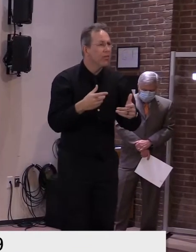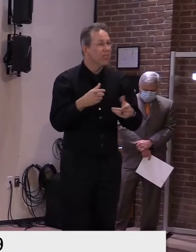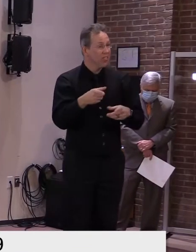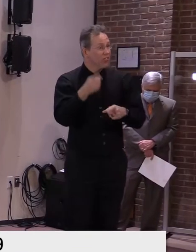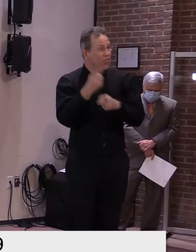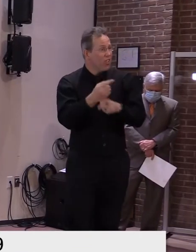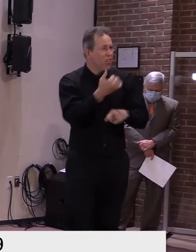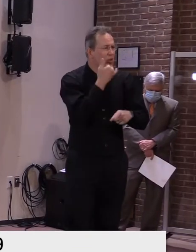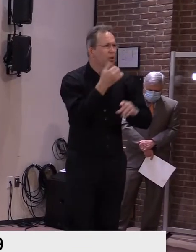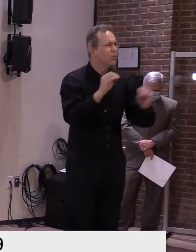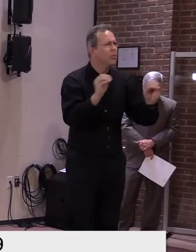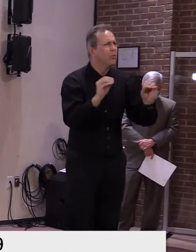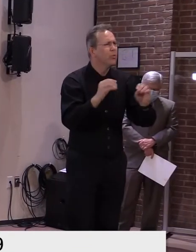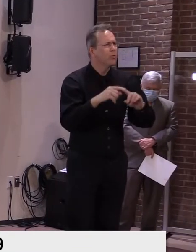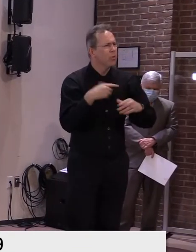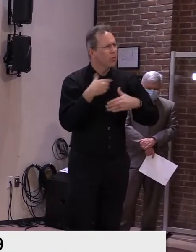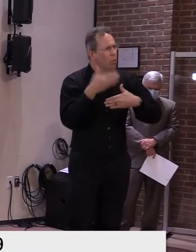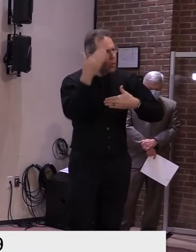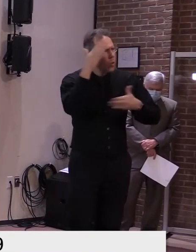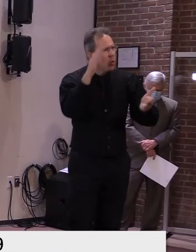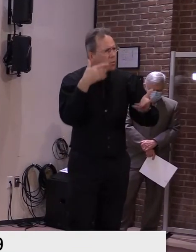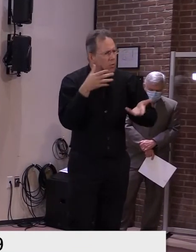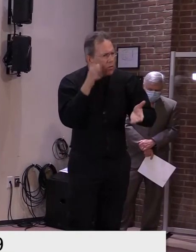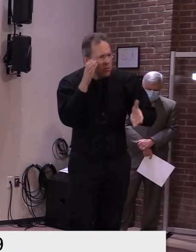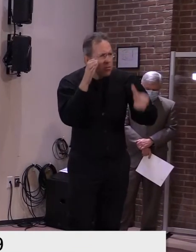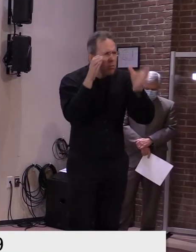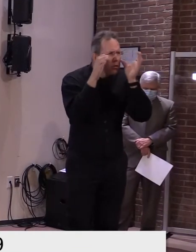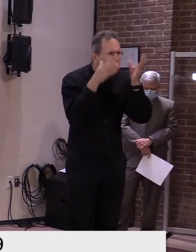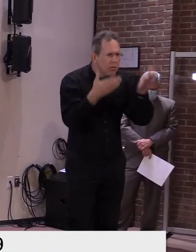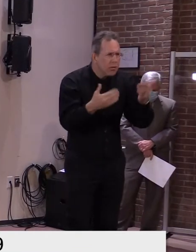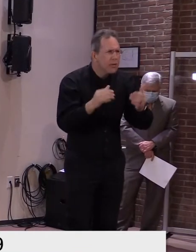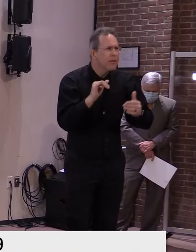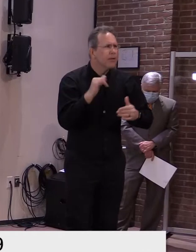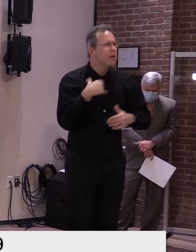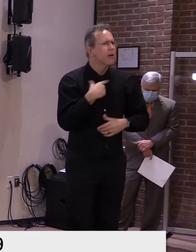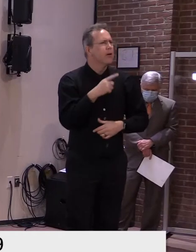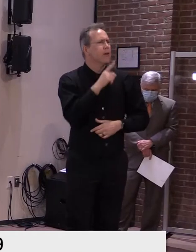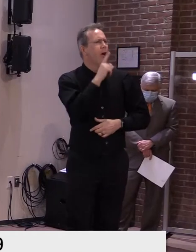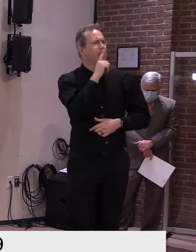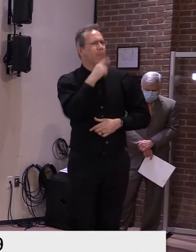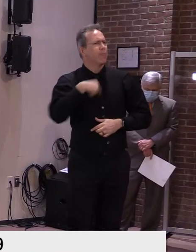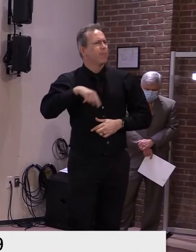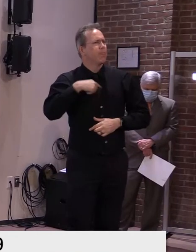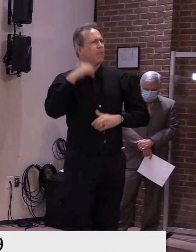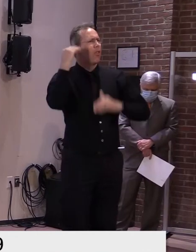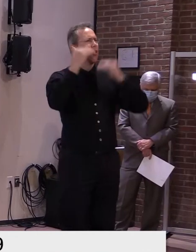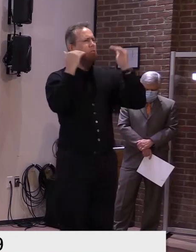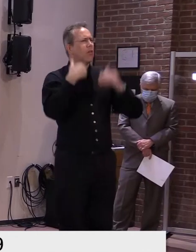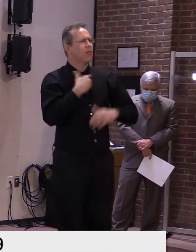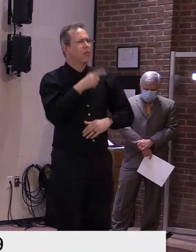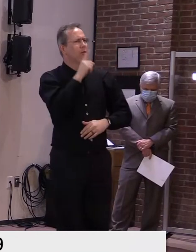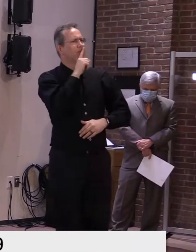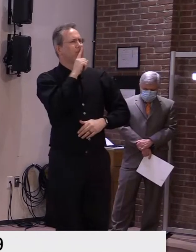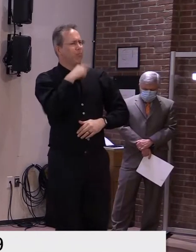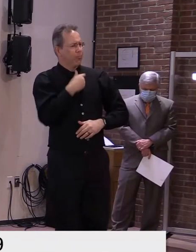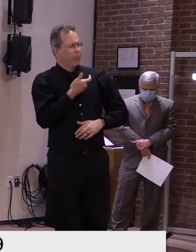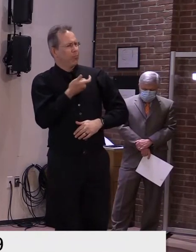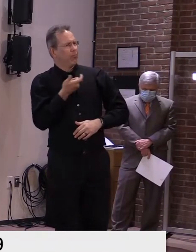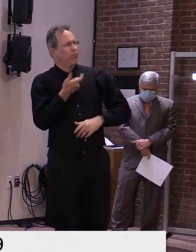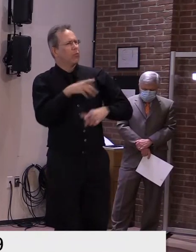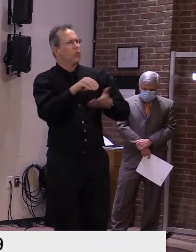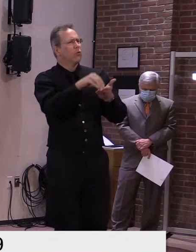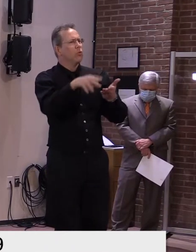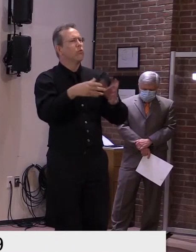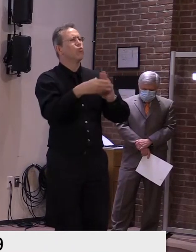as adults pausing, being quiet, and listening to their authentic input from a diverse group of young voices across our